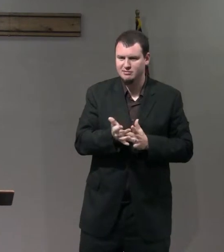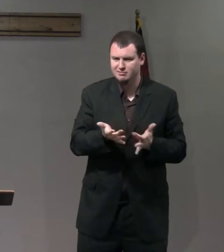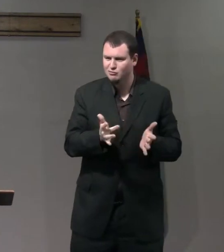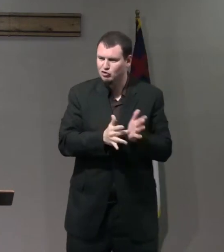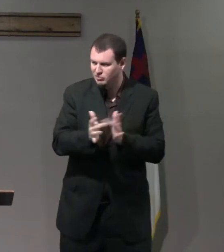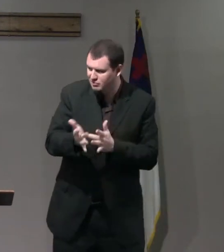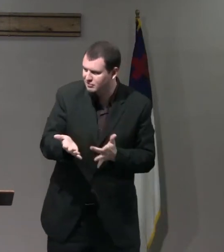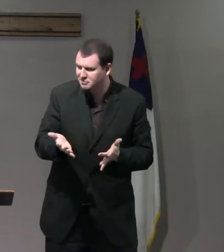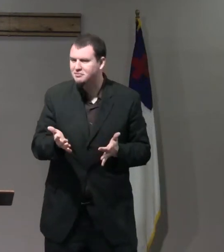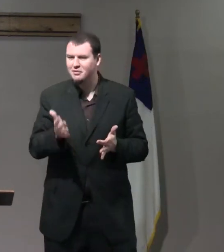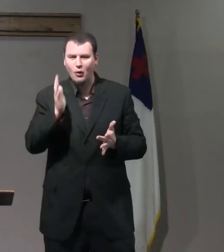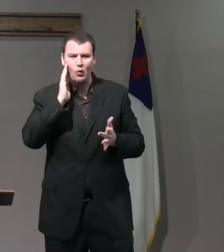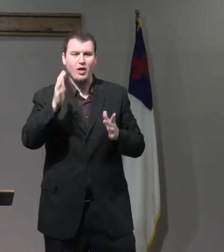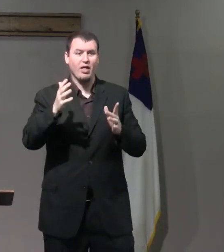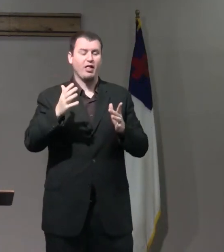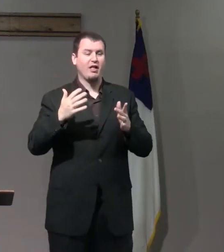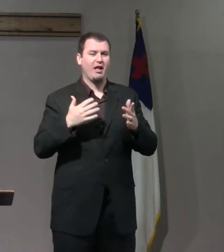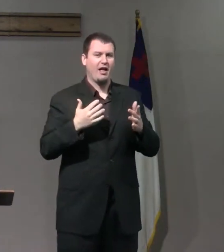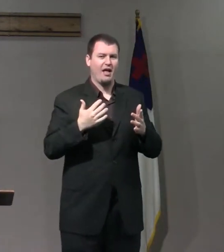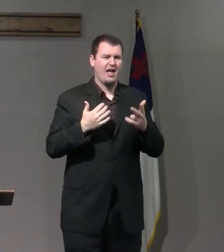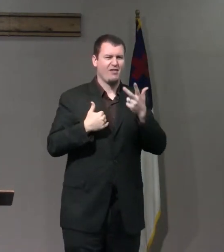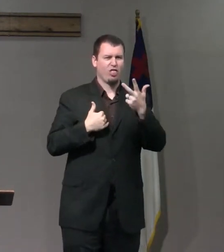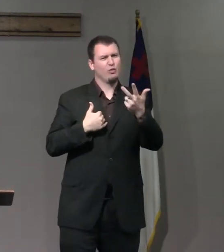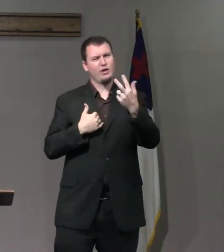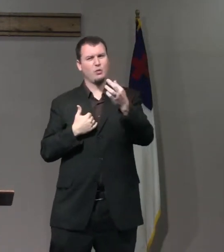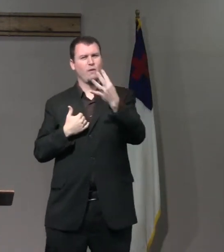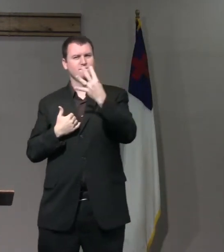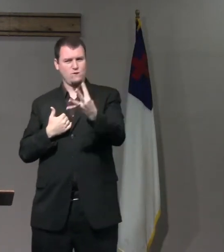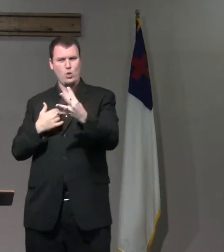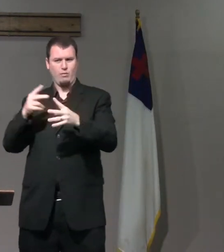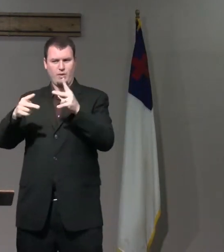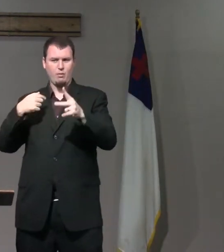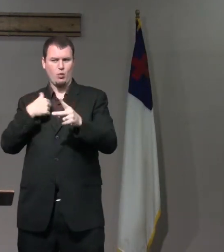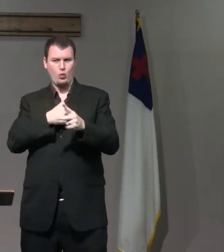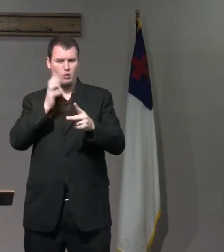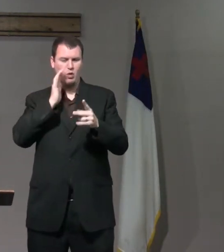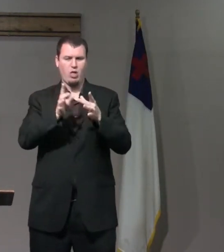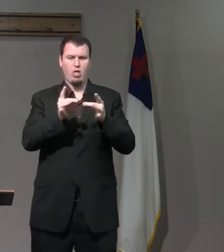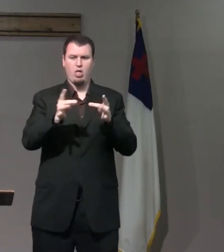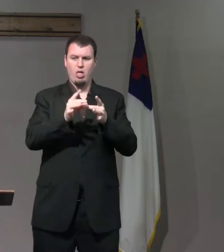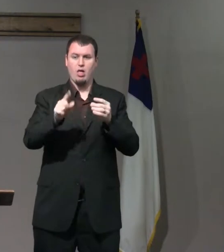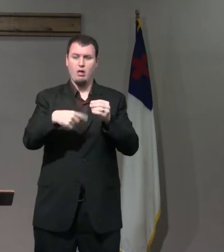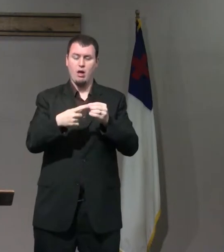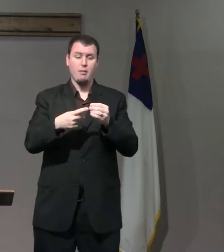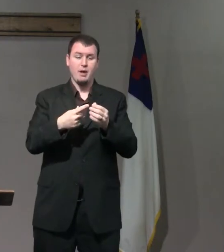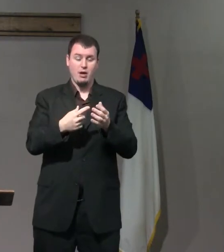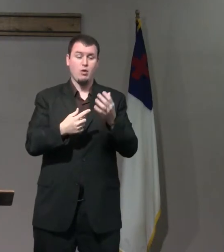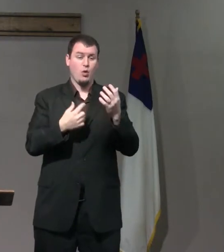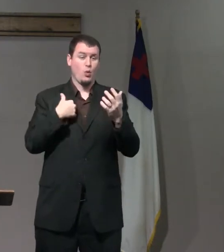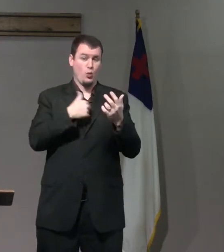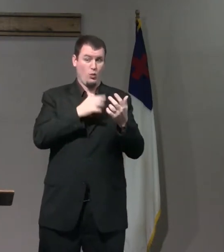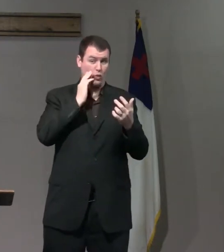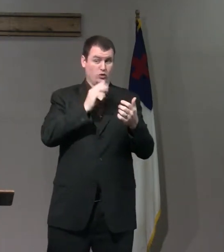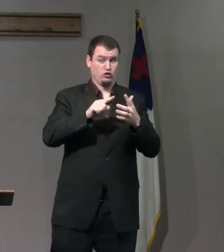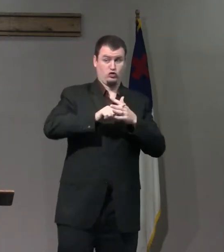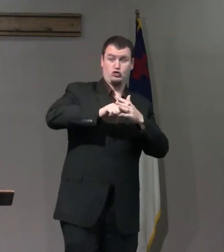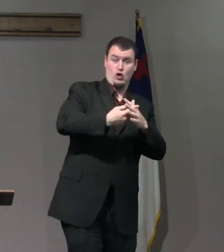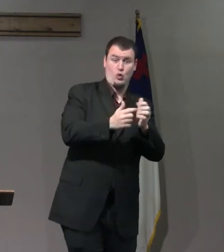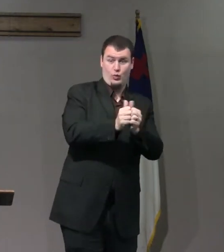Jesus. Right, Jesus. So, and 3 or 4 people that we will talk about, but we're going